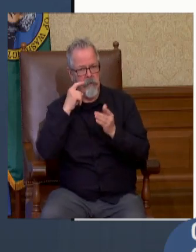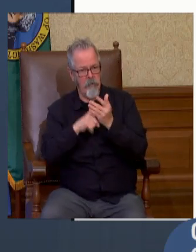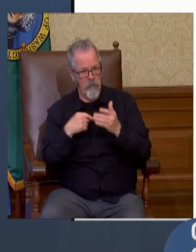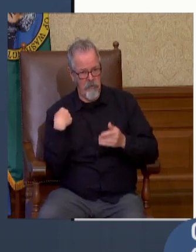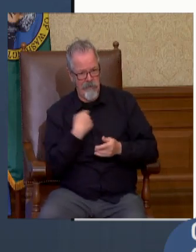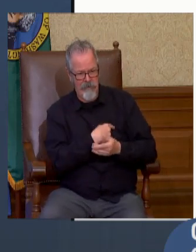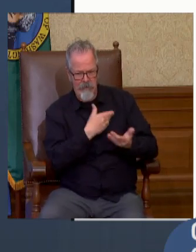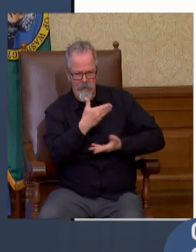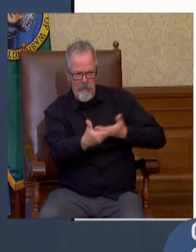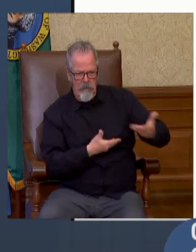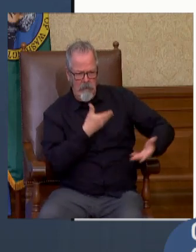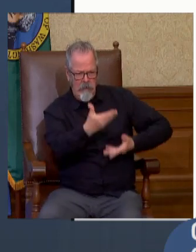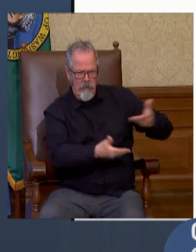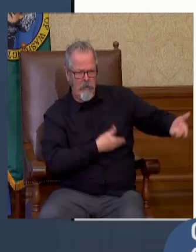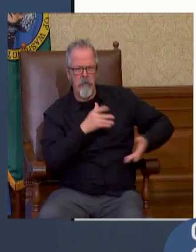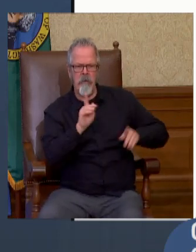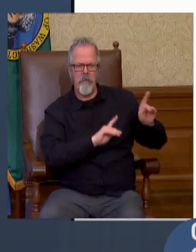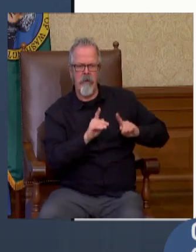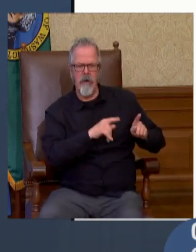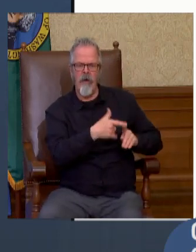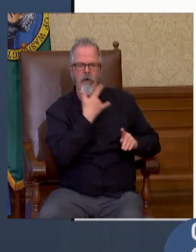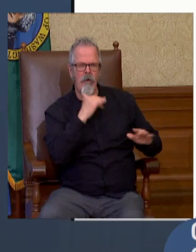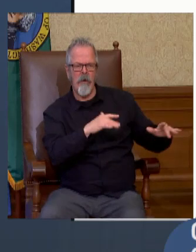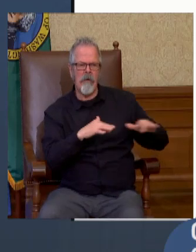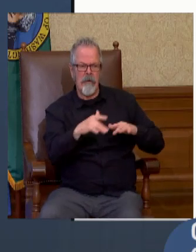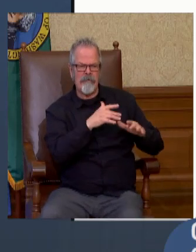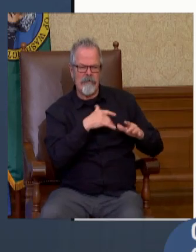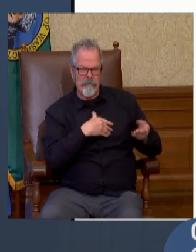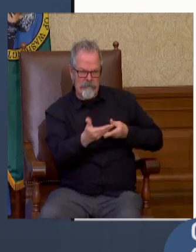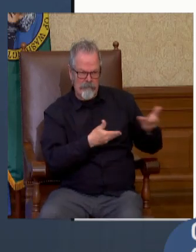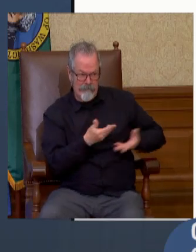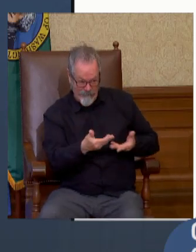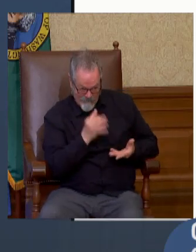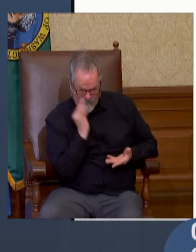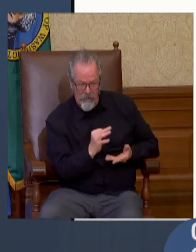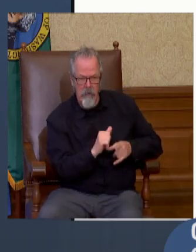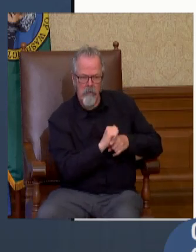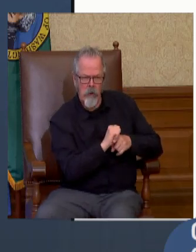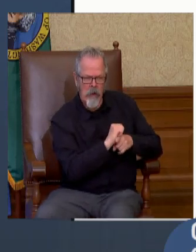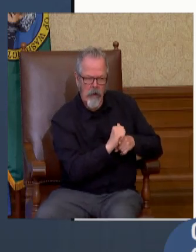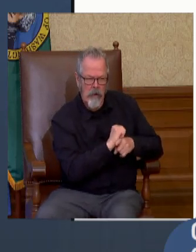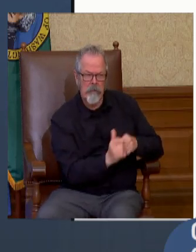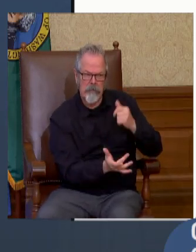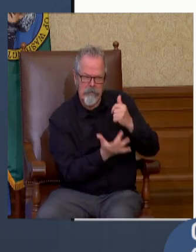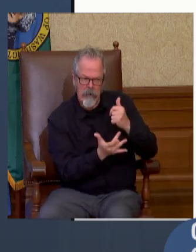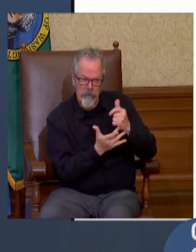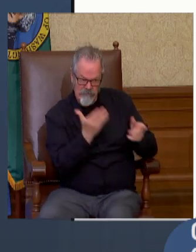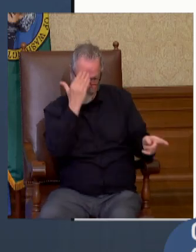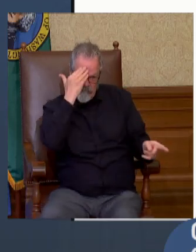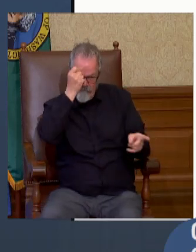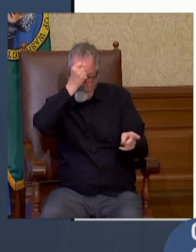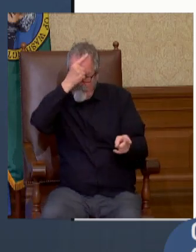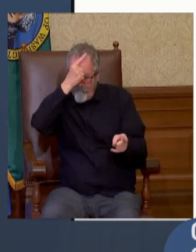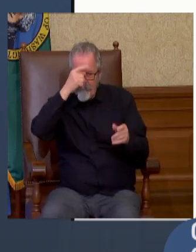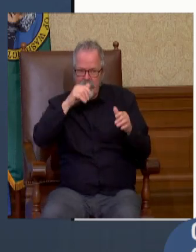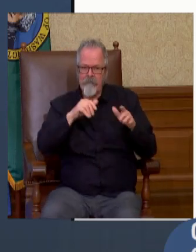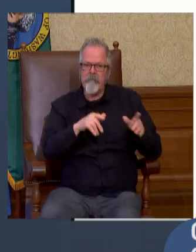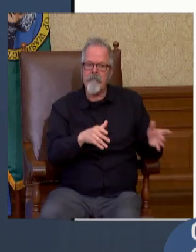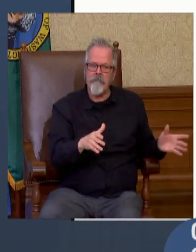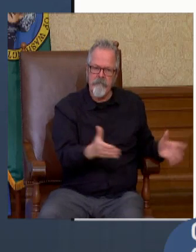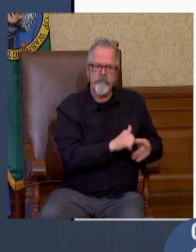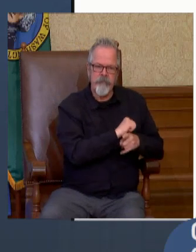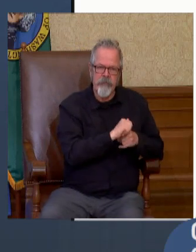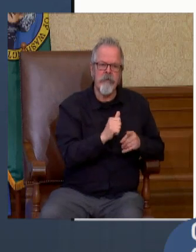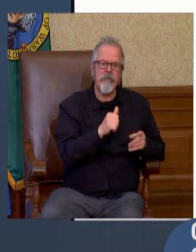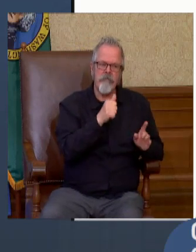to use whatever appropriate technology we have to communicate. So that is going on. We're very appreciative of the Washington National Guard. They're